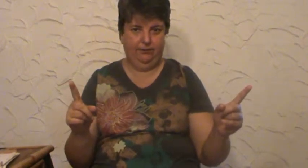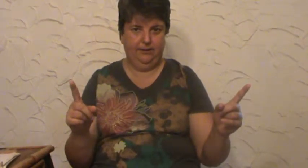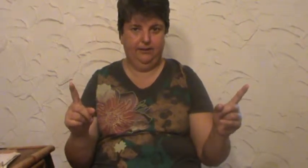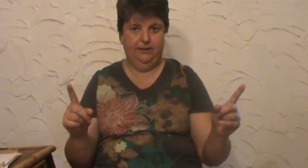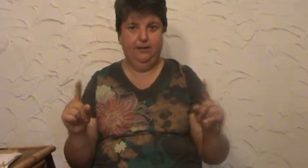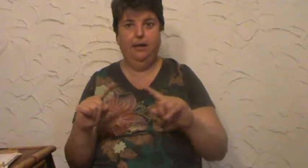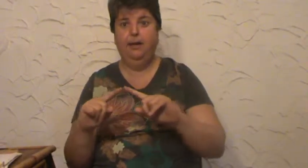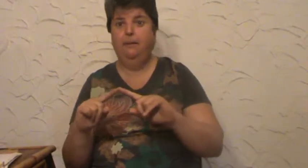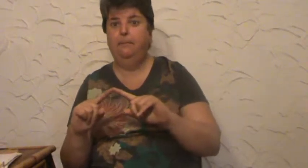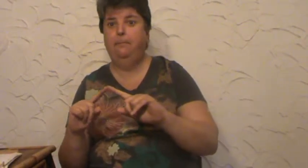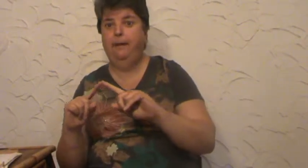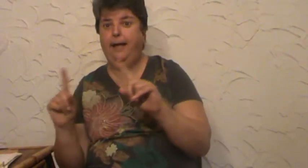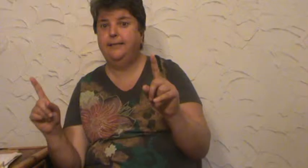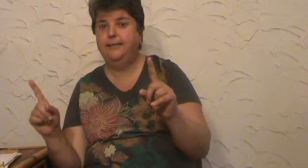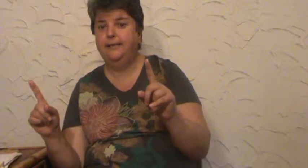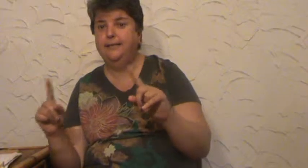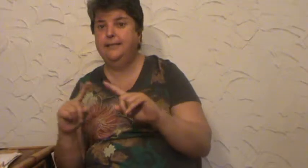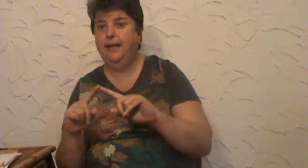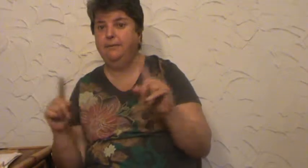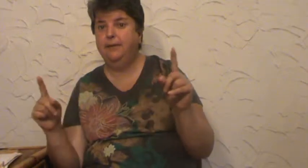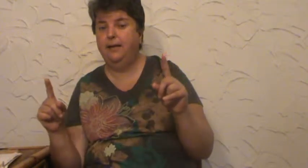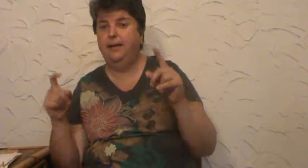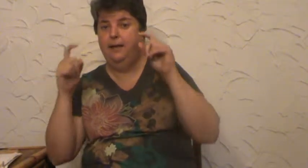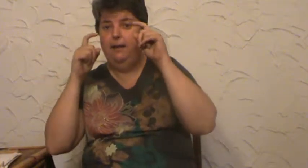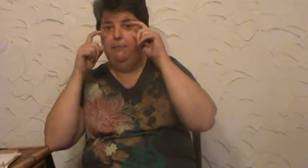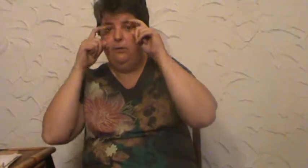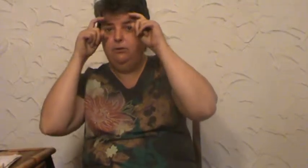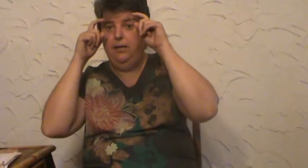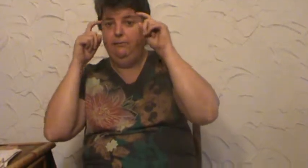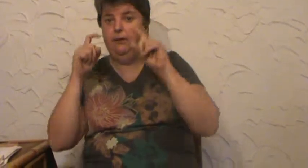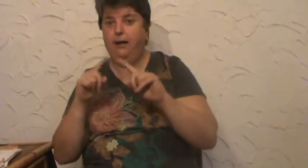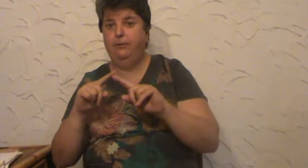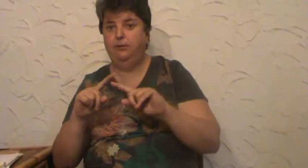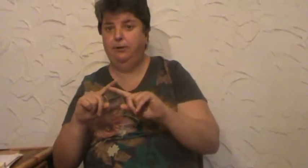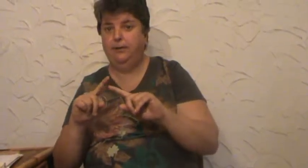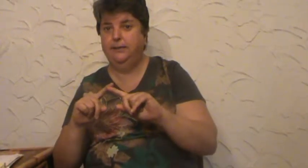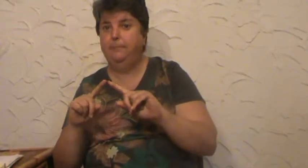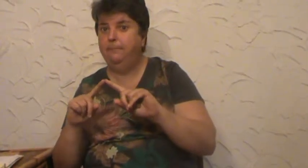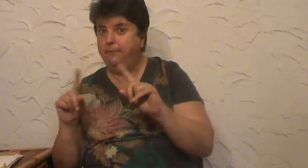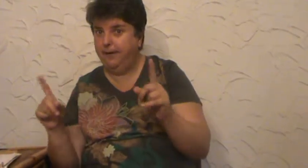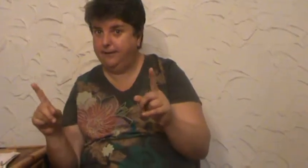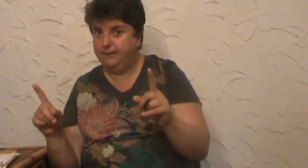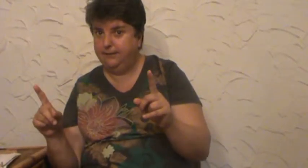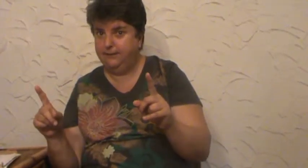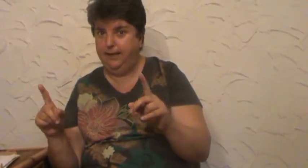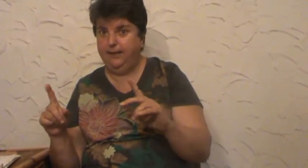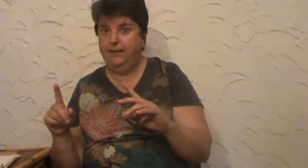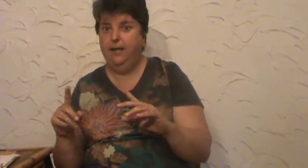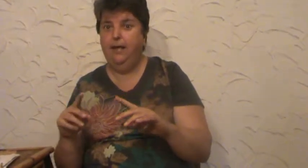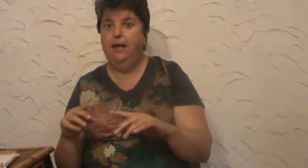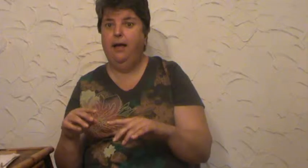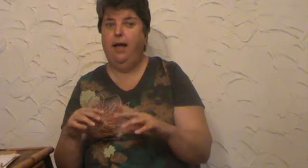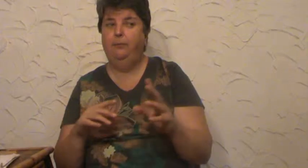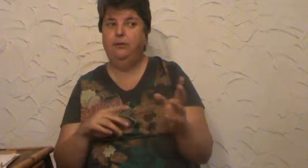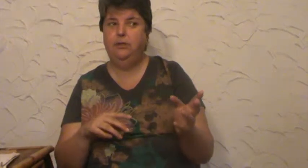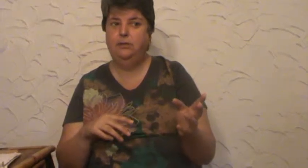Different. But is the same sign, but you're going to have your eyebrows raised. But, like, I went to the